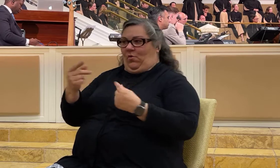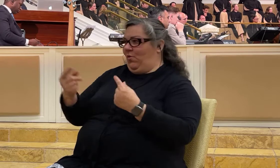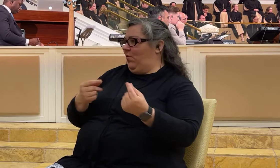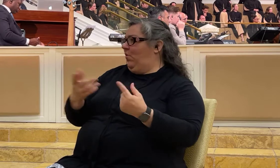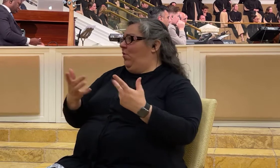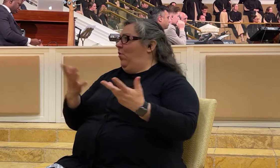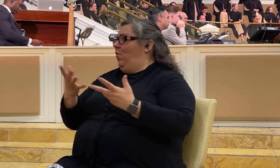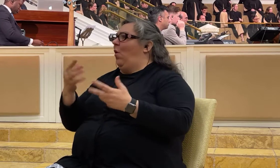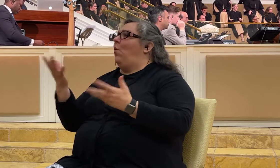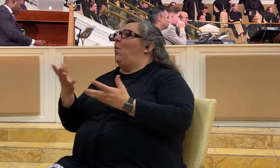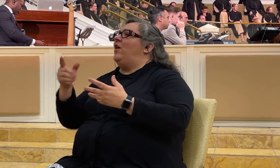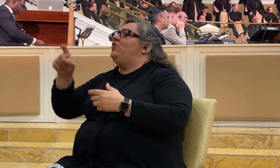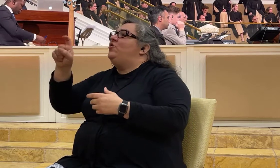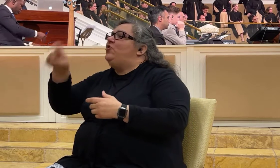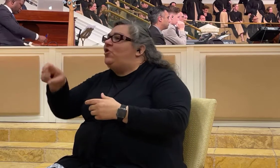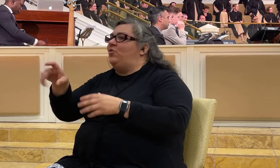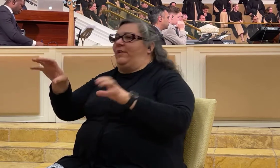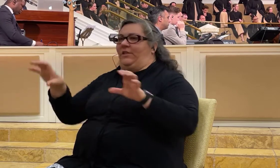or what we should do.